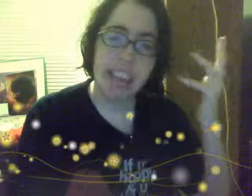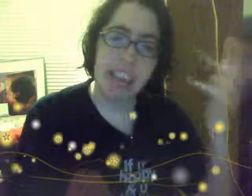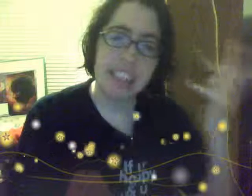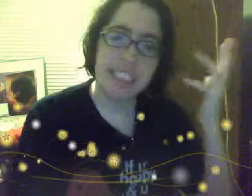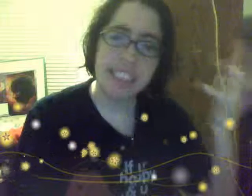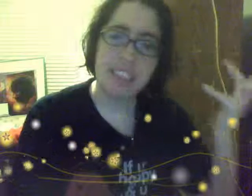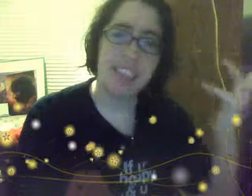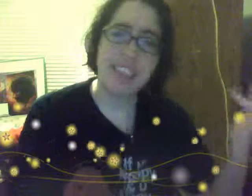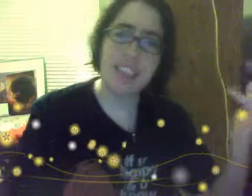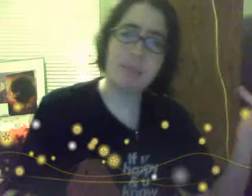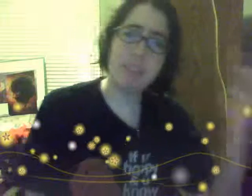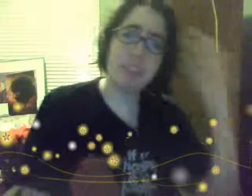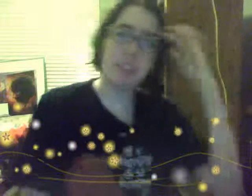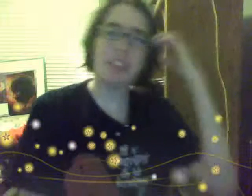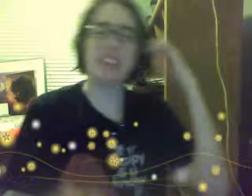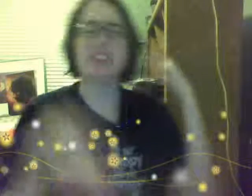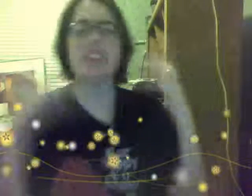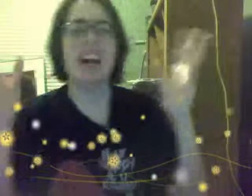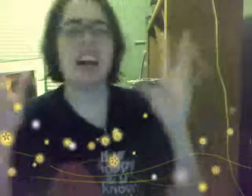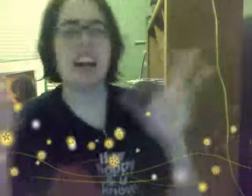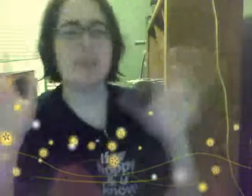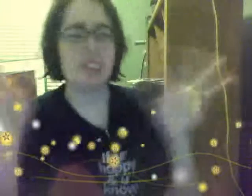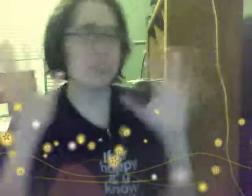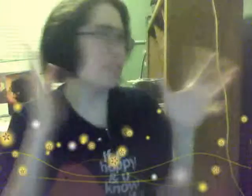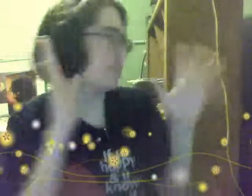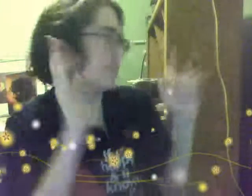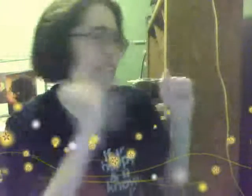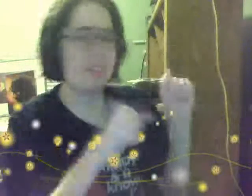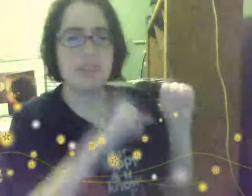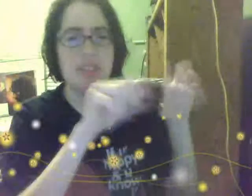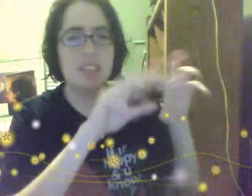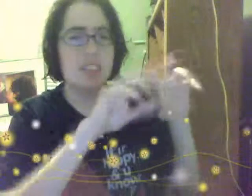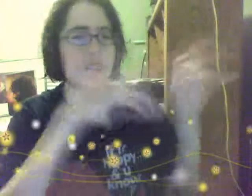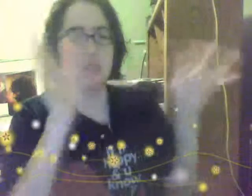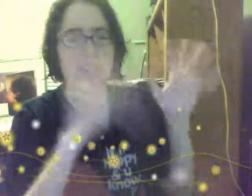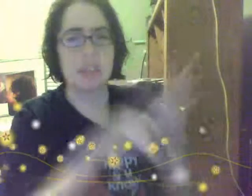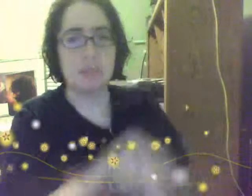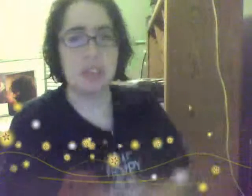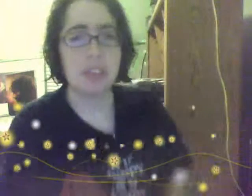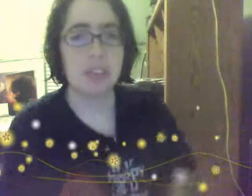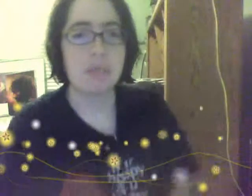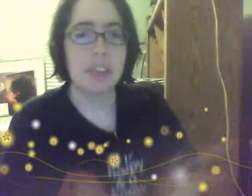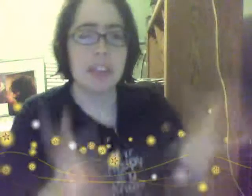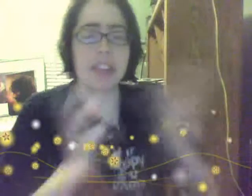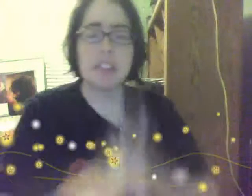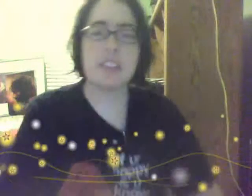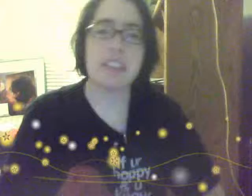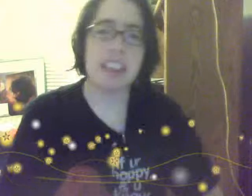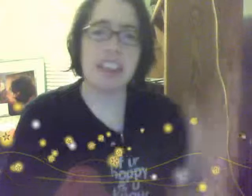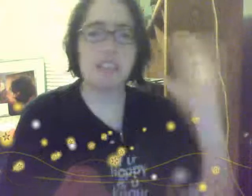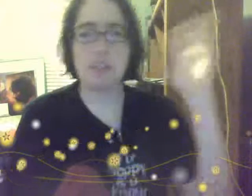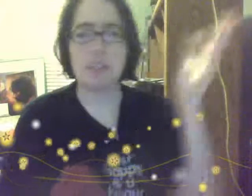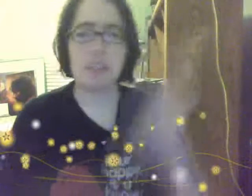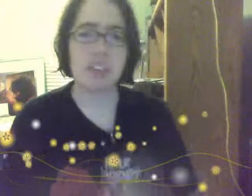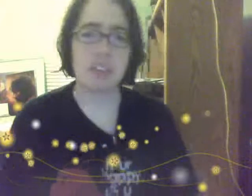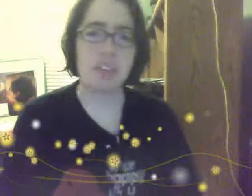And later on in the episode, she says, "Yeah, after they, destroyed the pictures," she says, "Yeah, I just want to walk